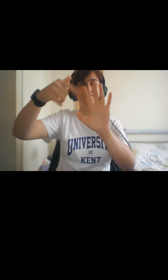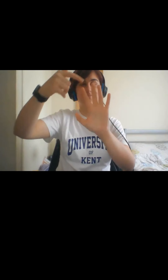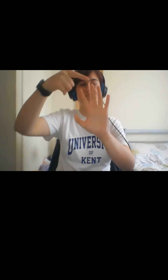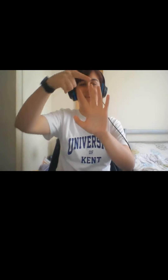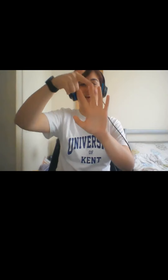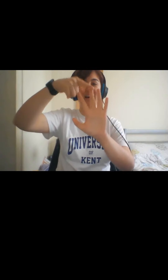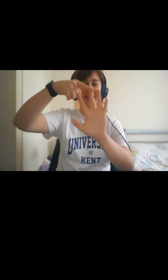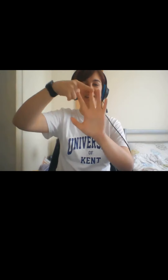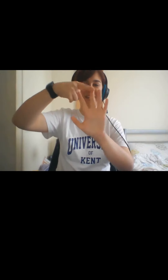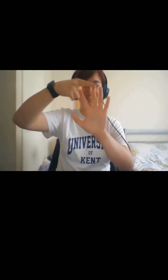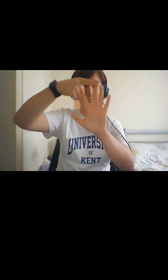I,